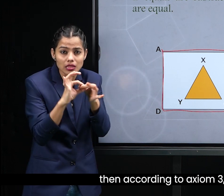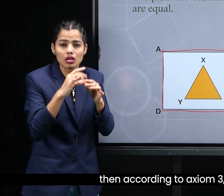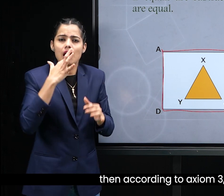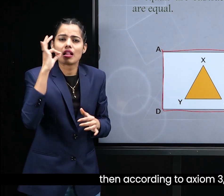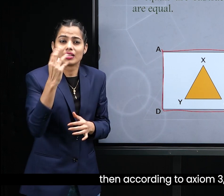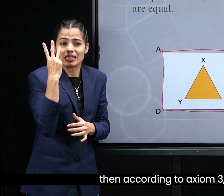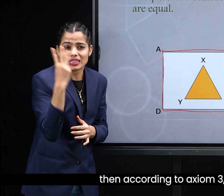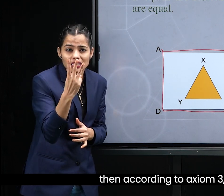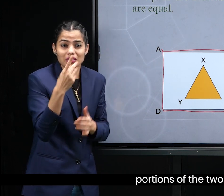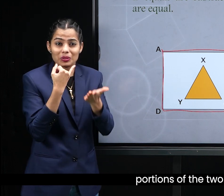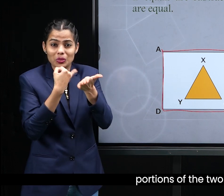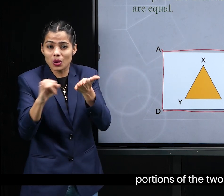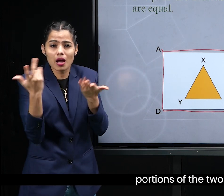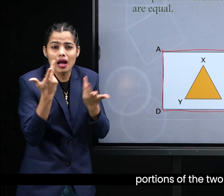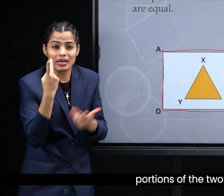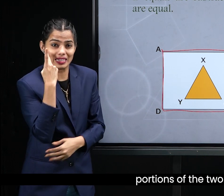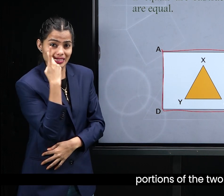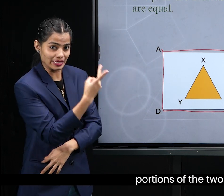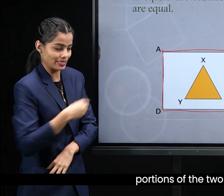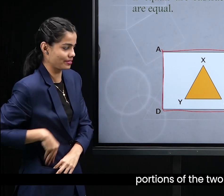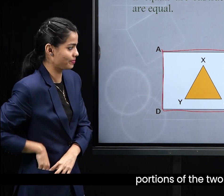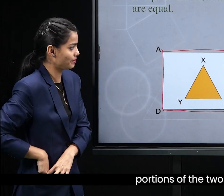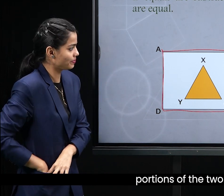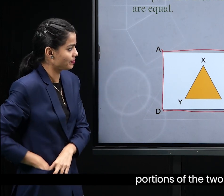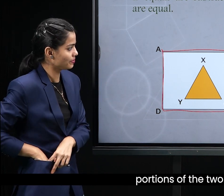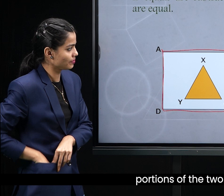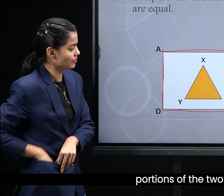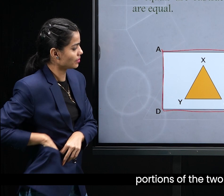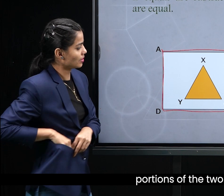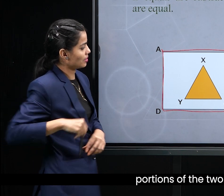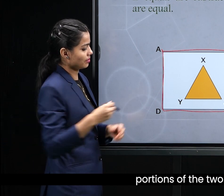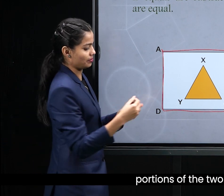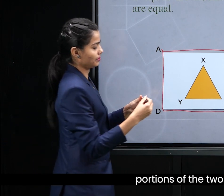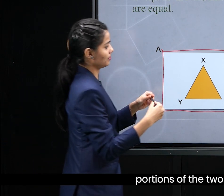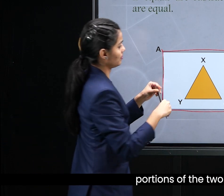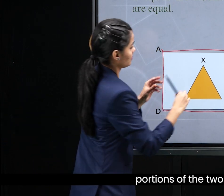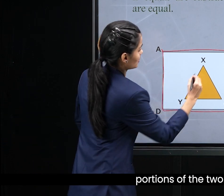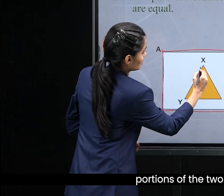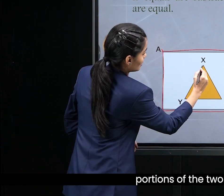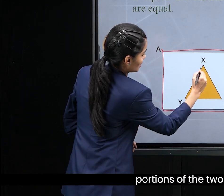the areas of the remaining portions of the two triangles are equal.